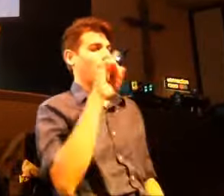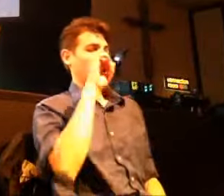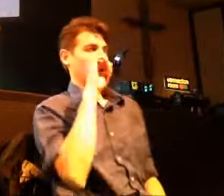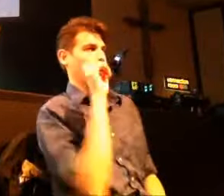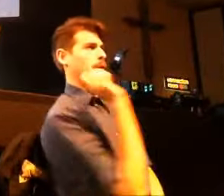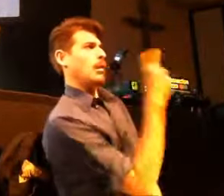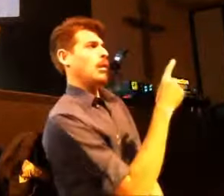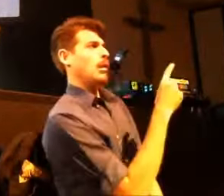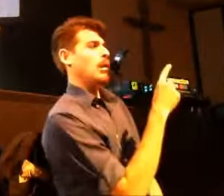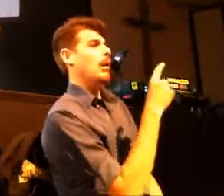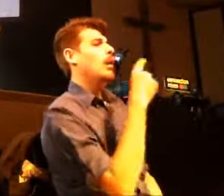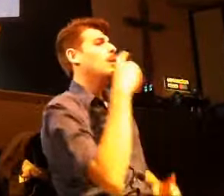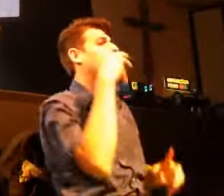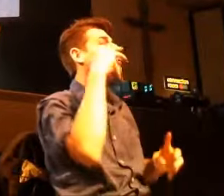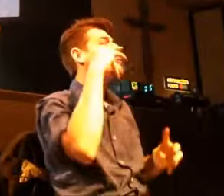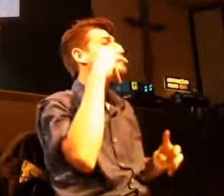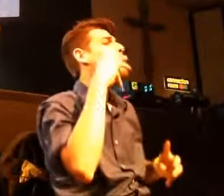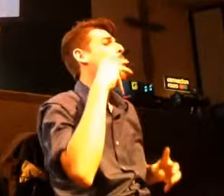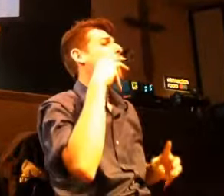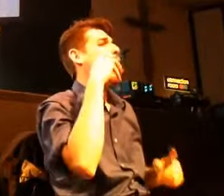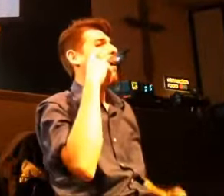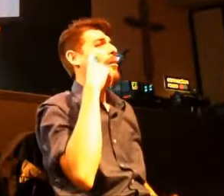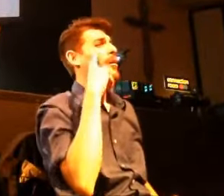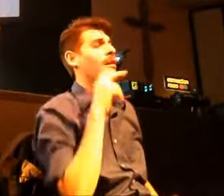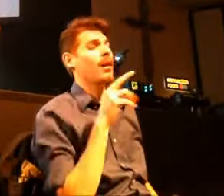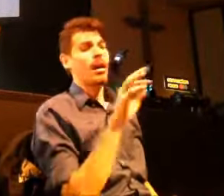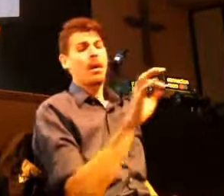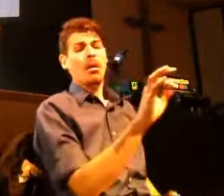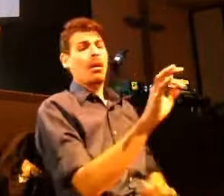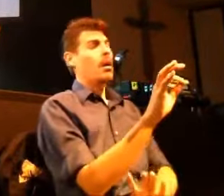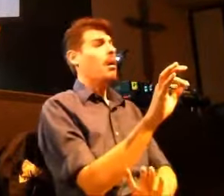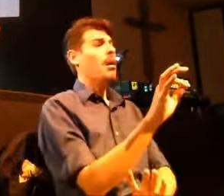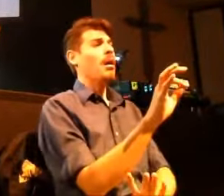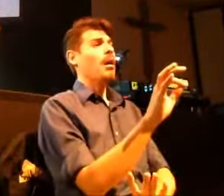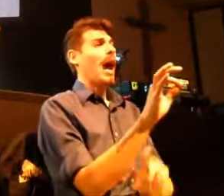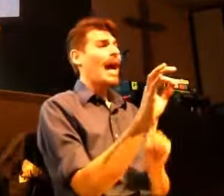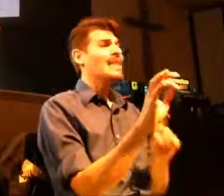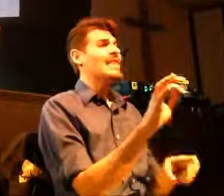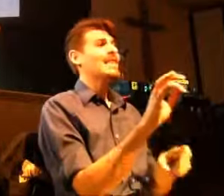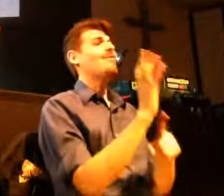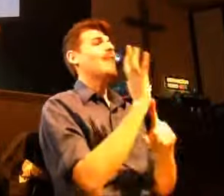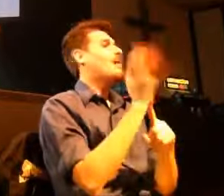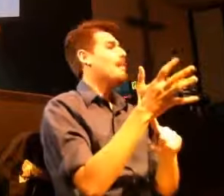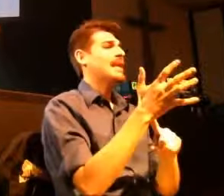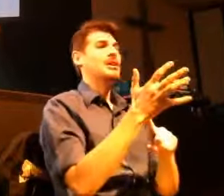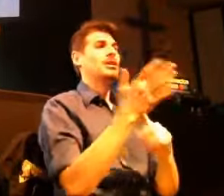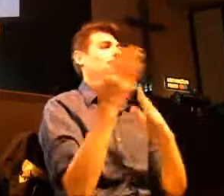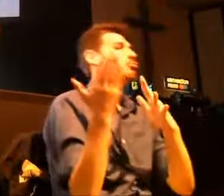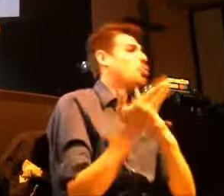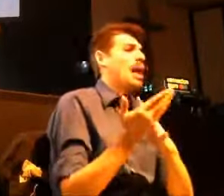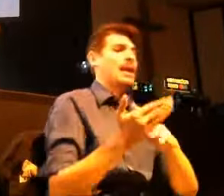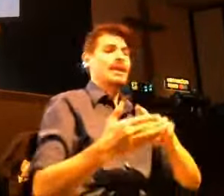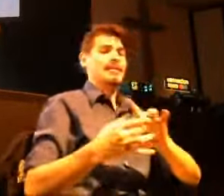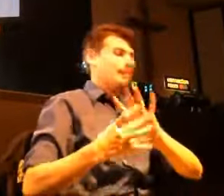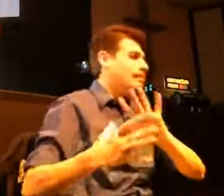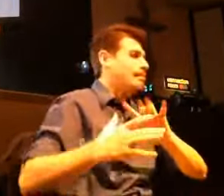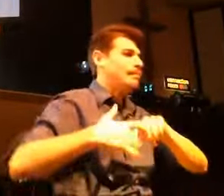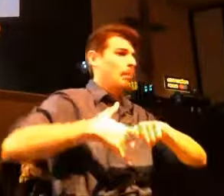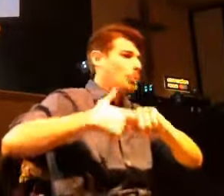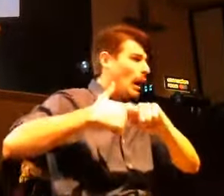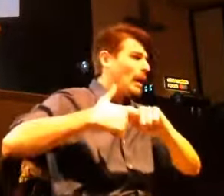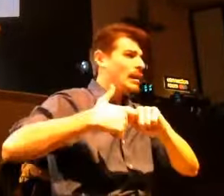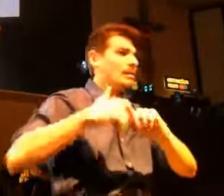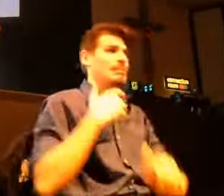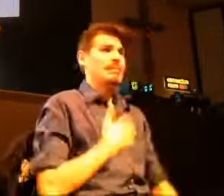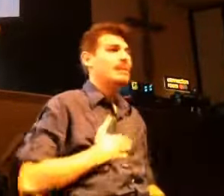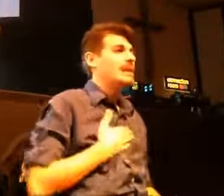felt terrible because in that moment I was simply groaning and saying, I just need 5 minutes I need to be away from you for 5 minutes. And he